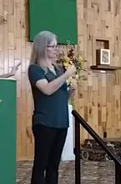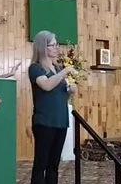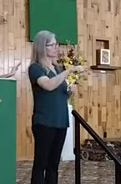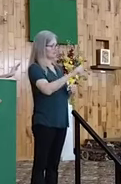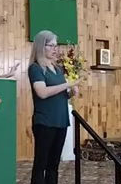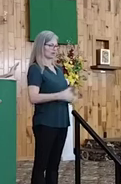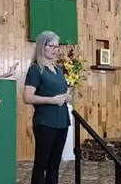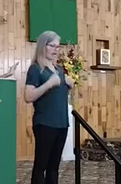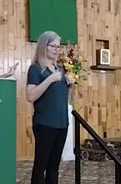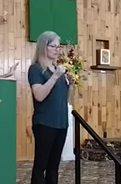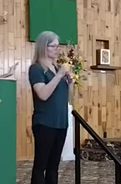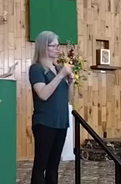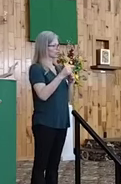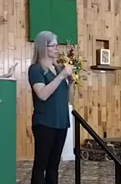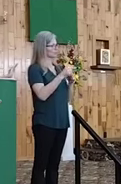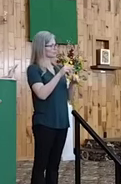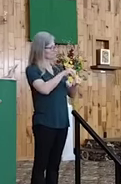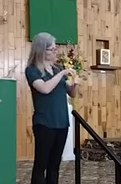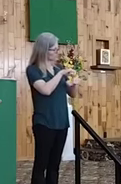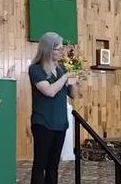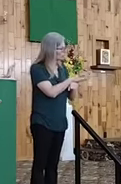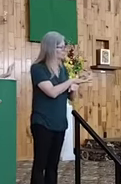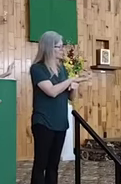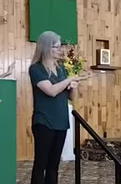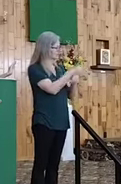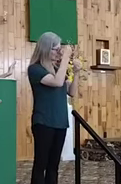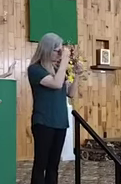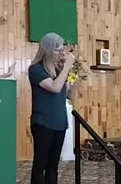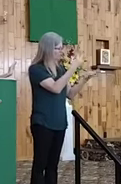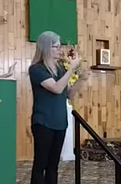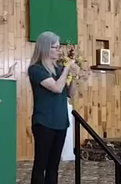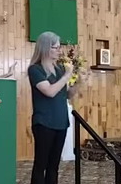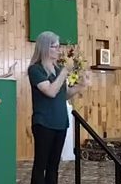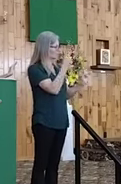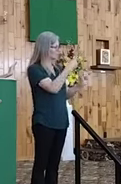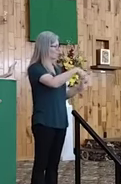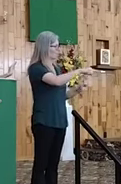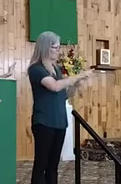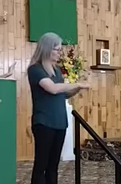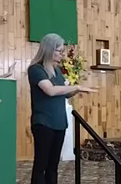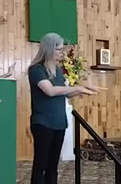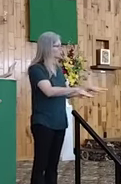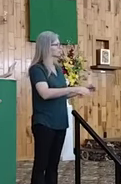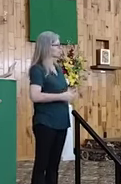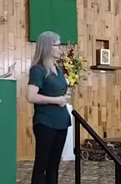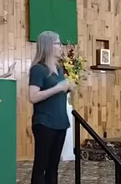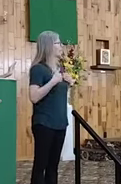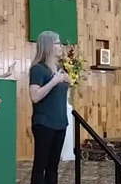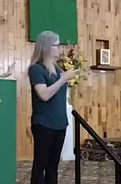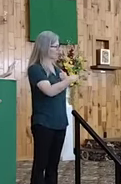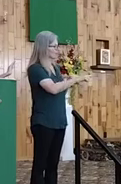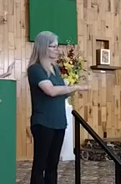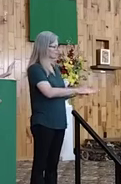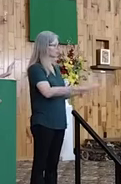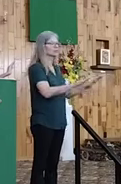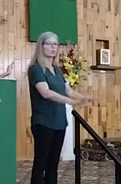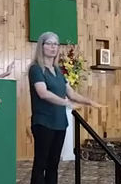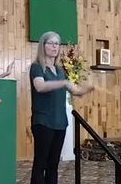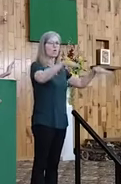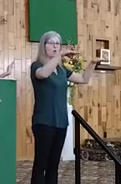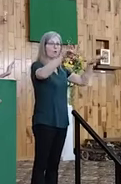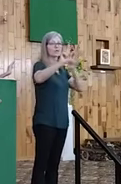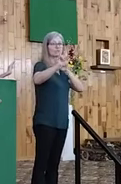and word, impart the message of salvation into the lives of these children. And may these children grow to respond